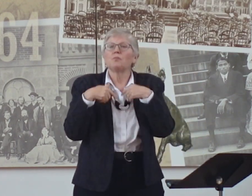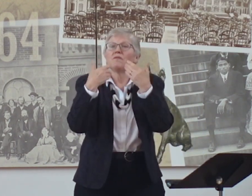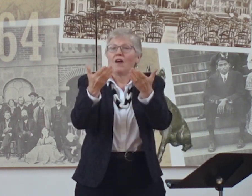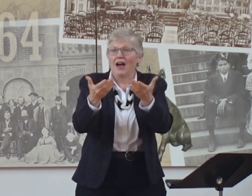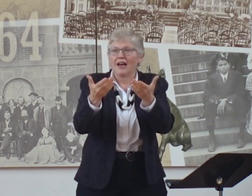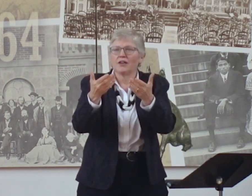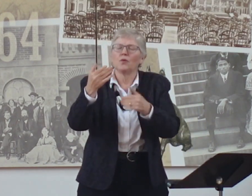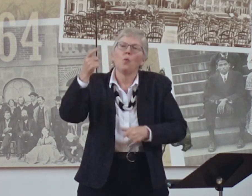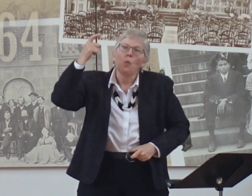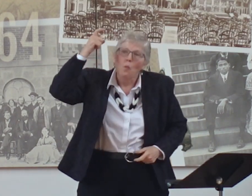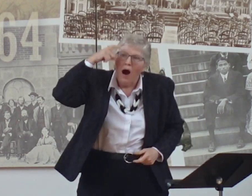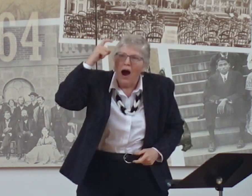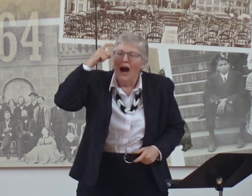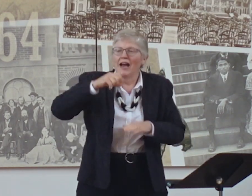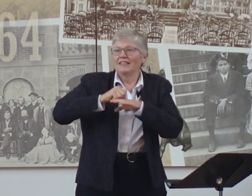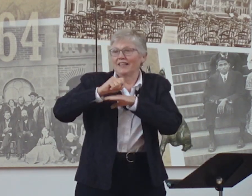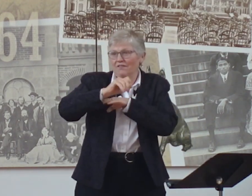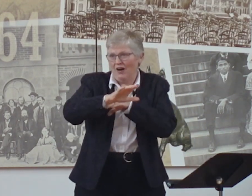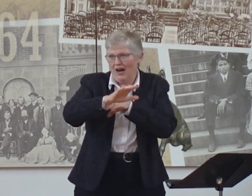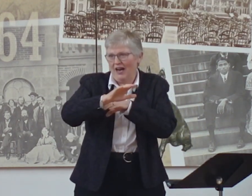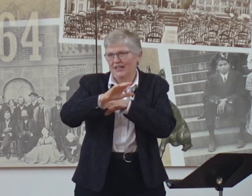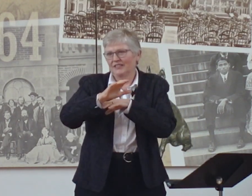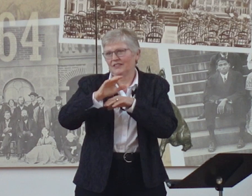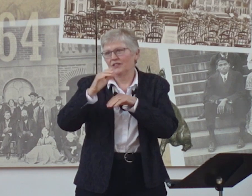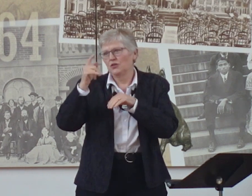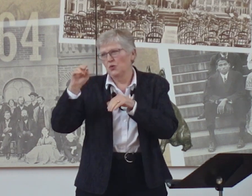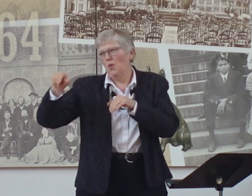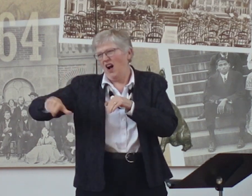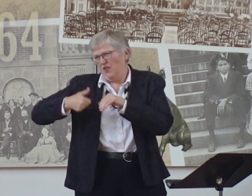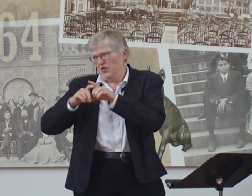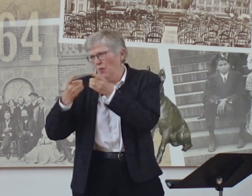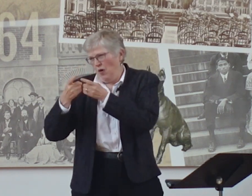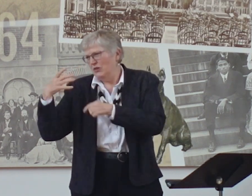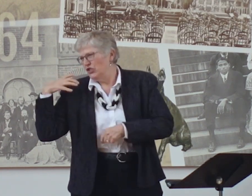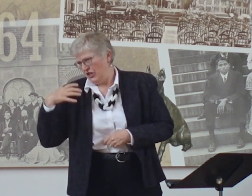She also supported other department chairs by providing them